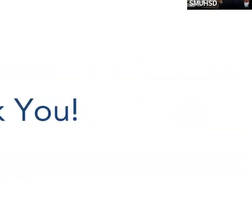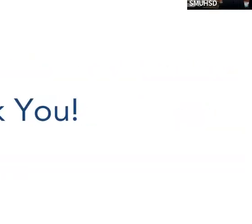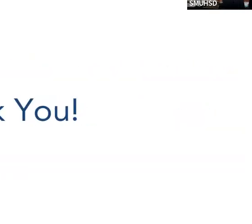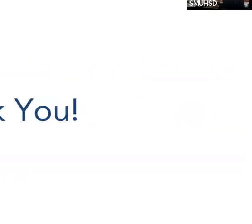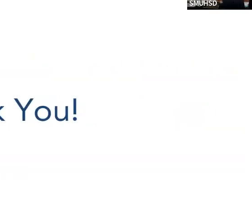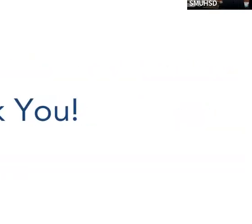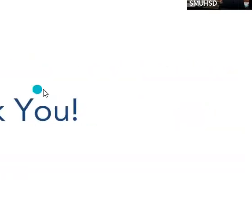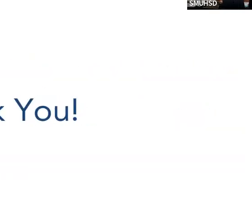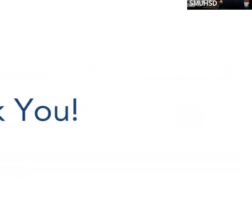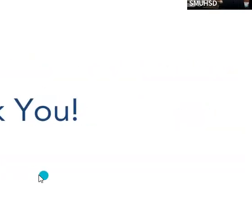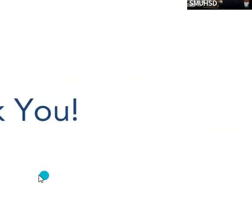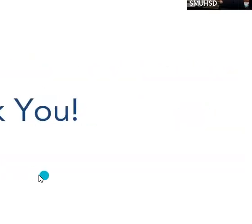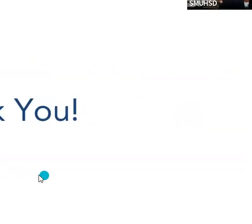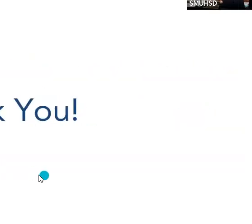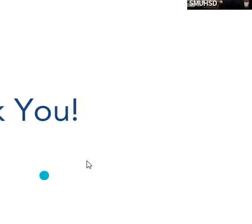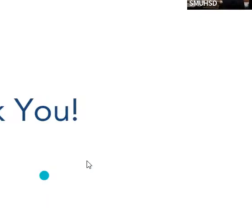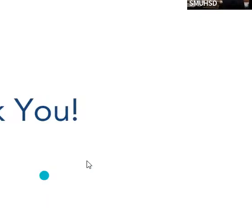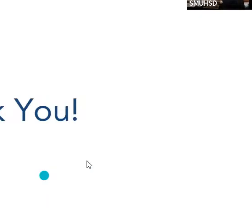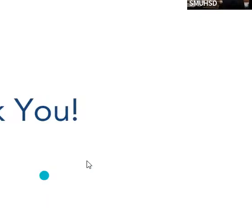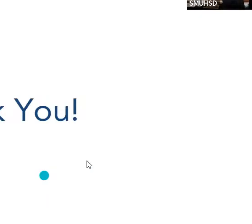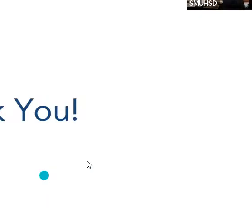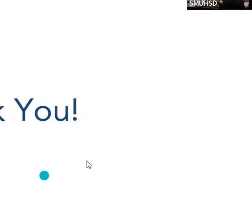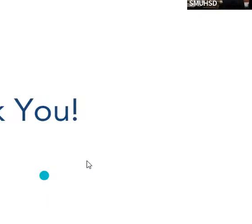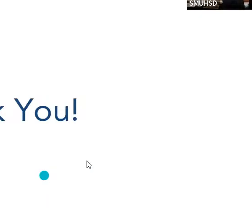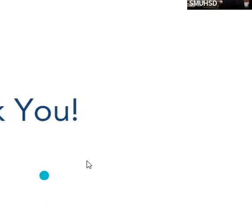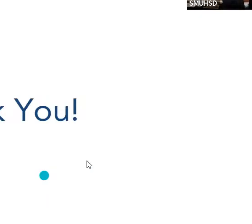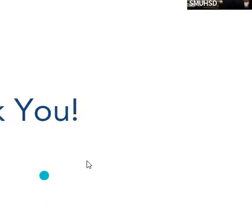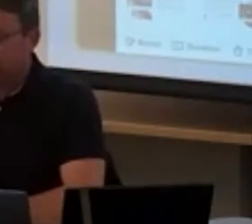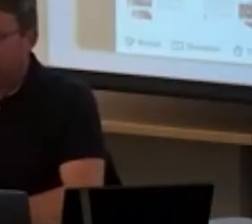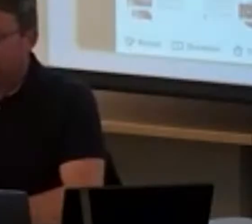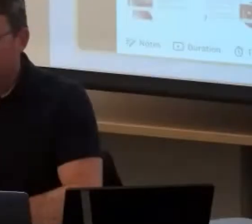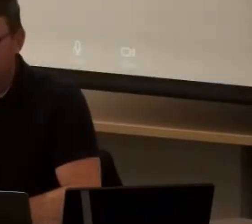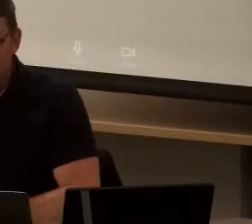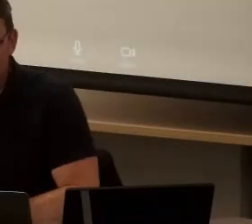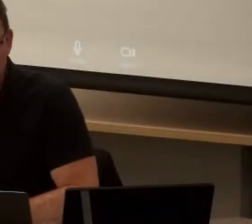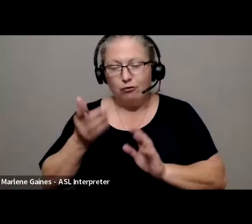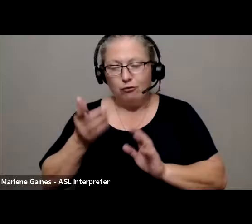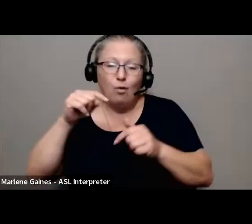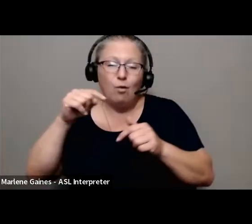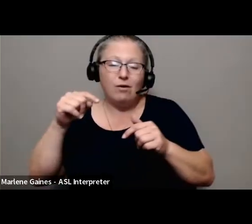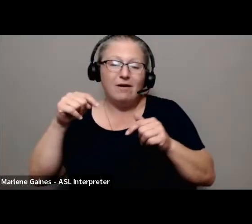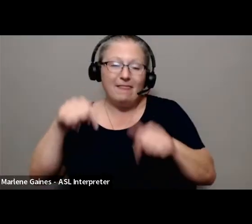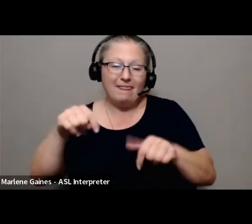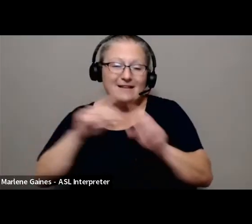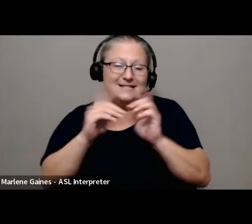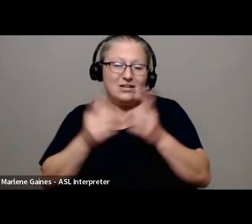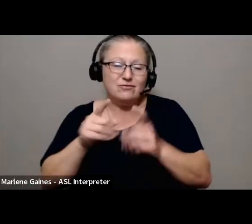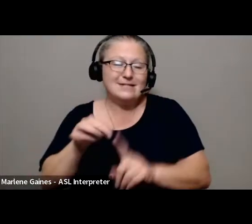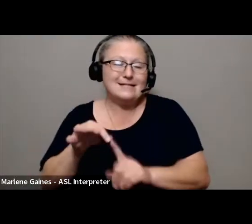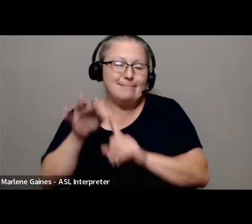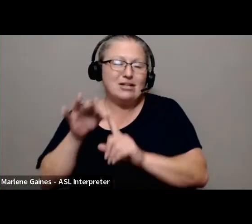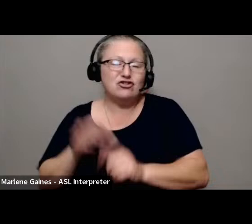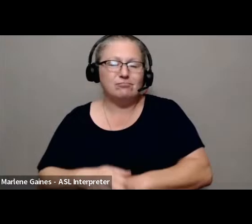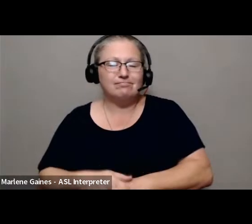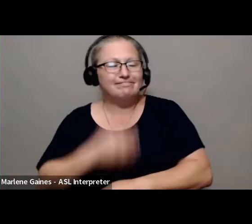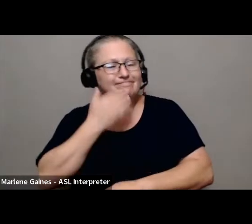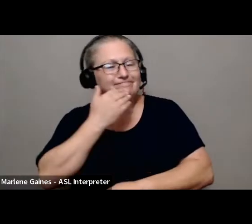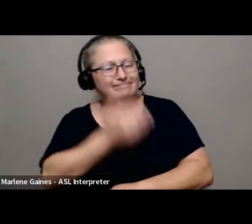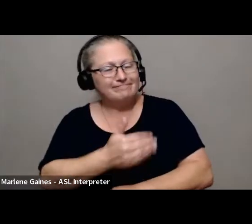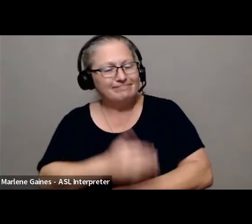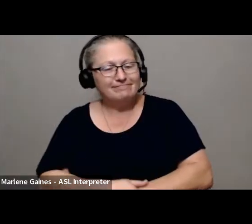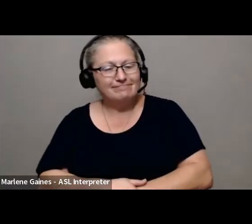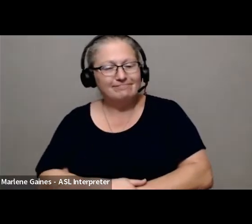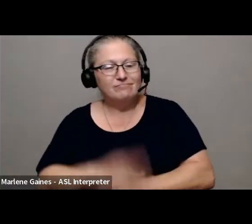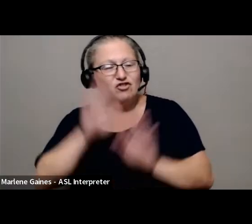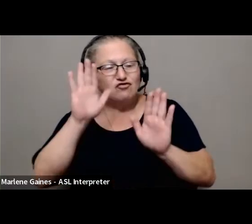we have it. So I went as fast as I could. So big thanks to everyone for making this district so special. Thank you.